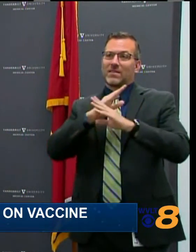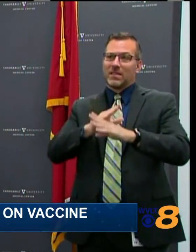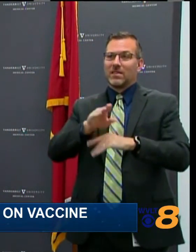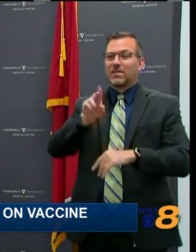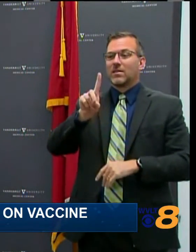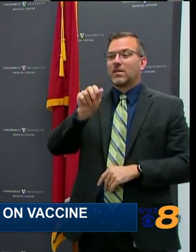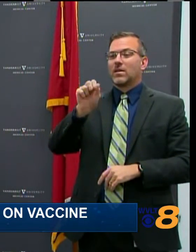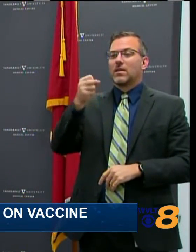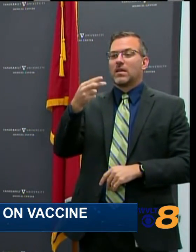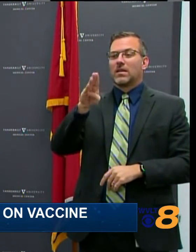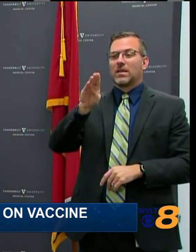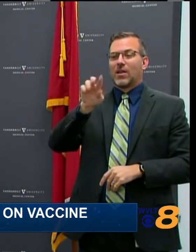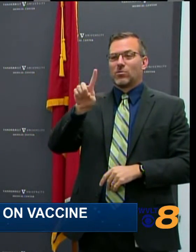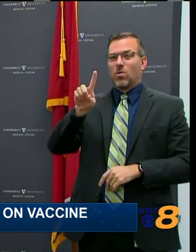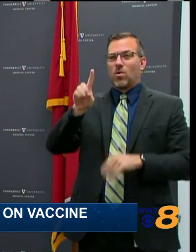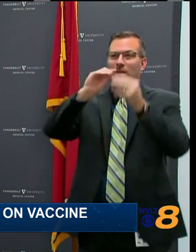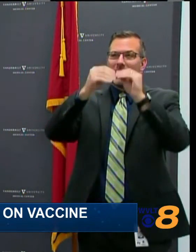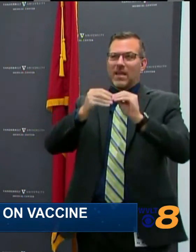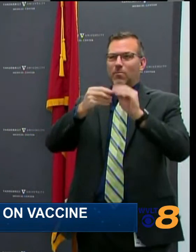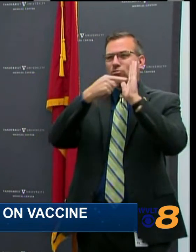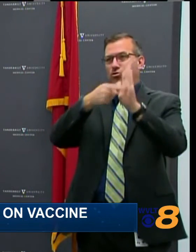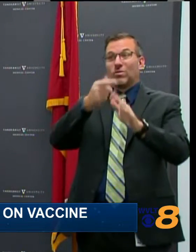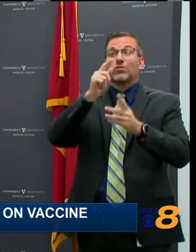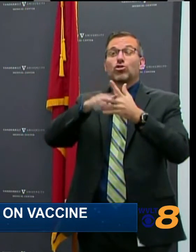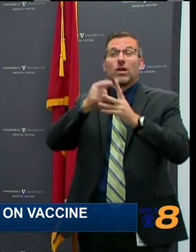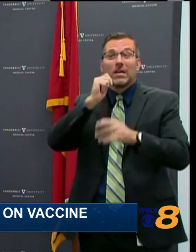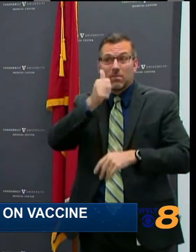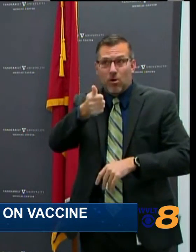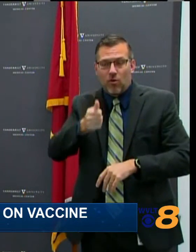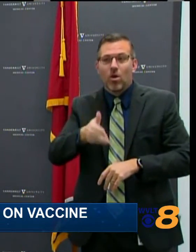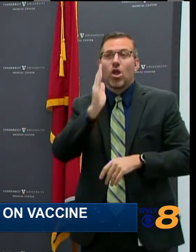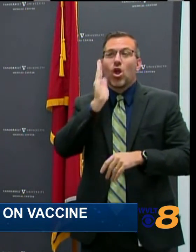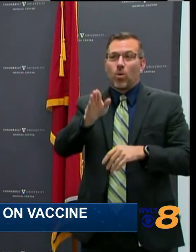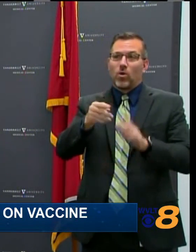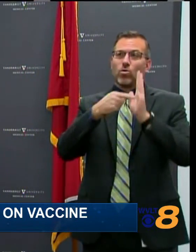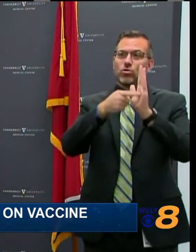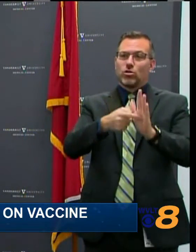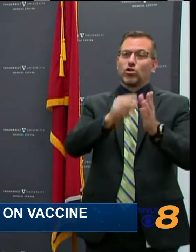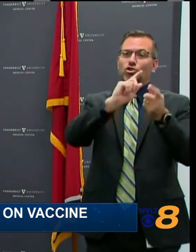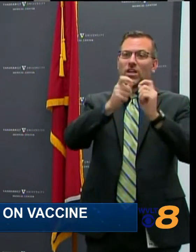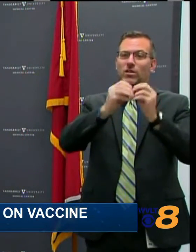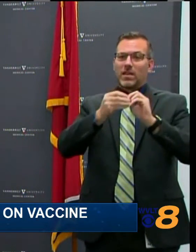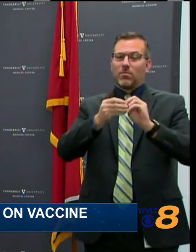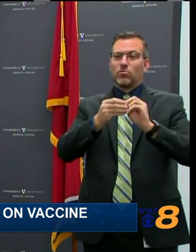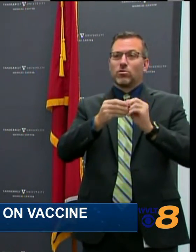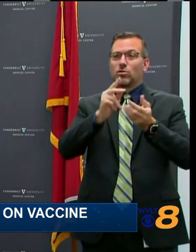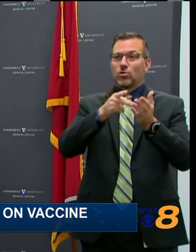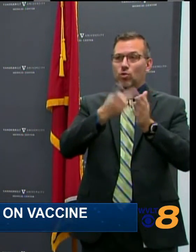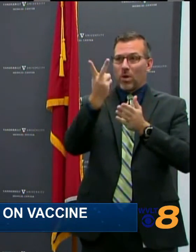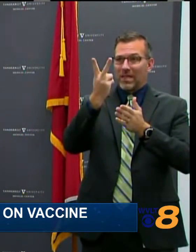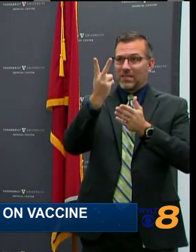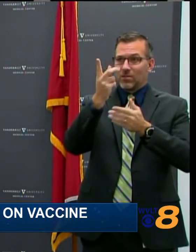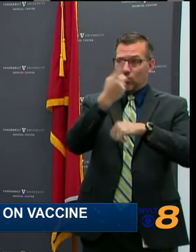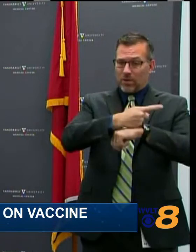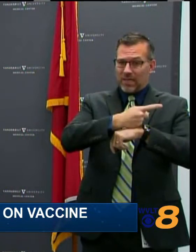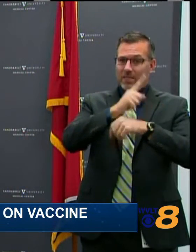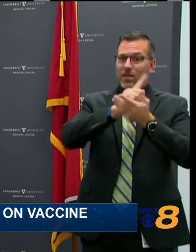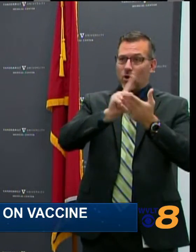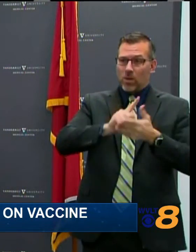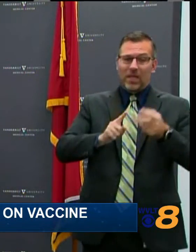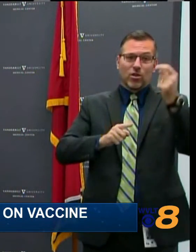tomorrow. Starting tomorrow, we will publish it twice a week on Tuesdays and on Fridays. And that will have details on